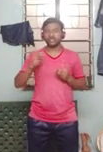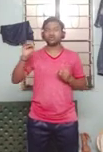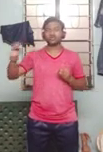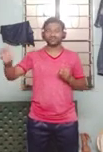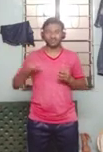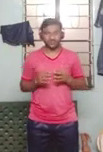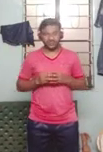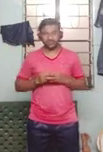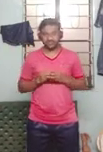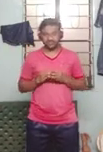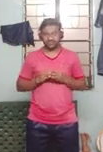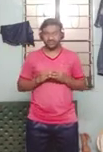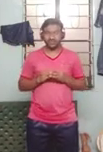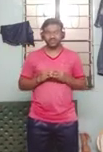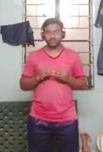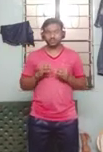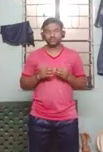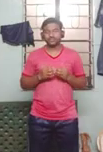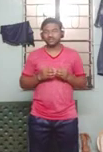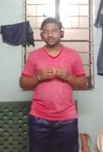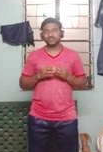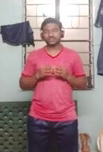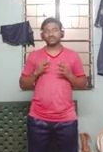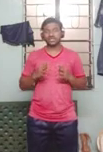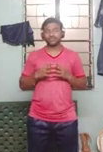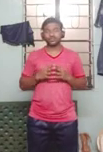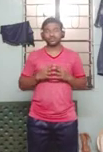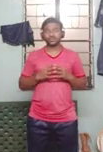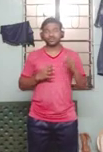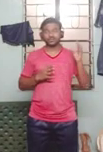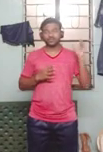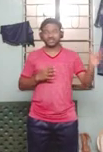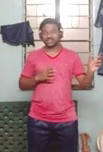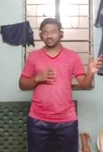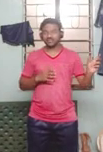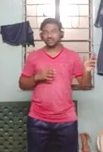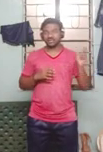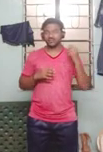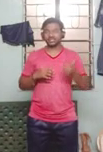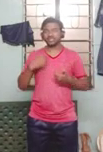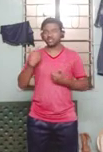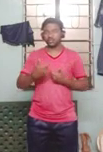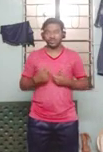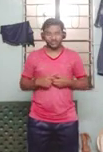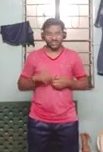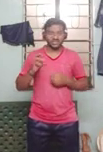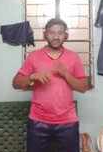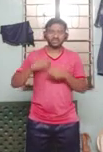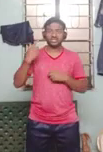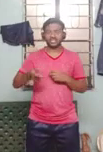or reference of that object. So first we can put object name, after that equal to sign, after that